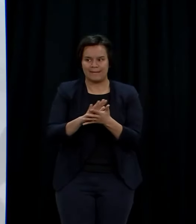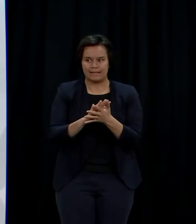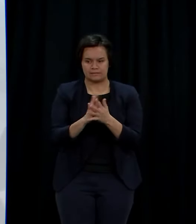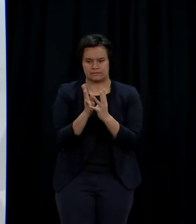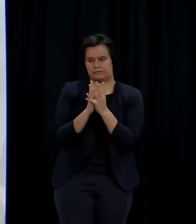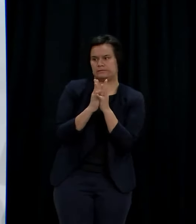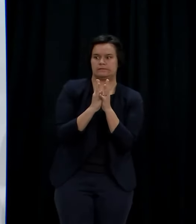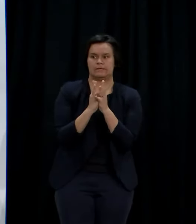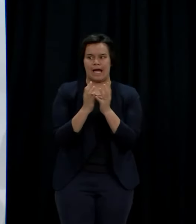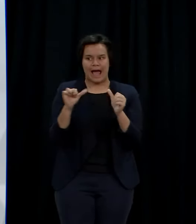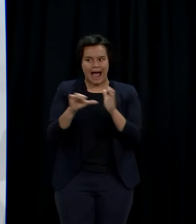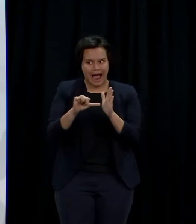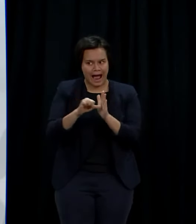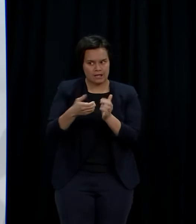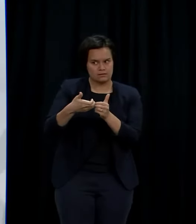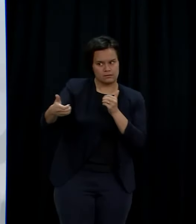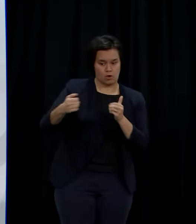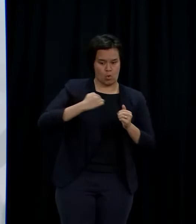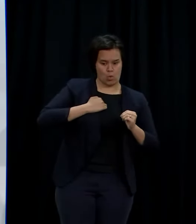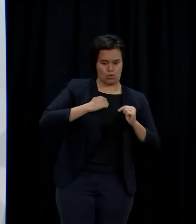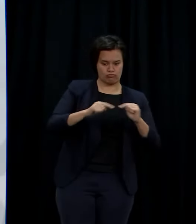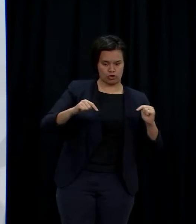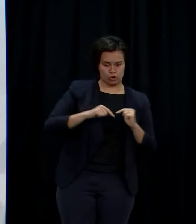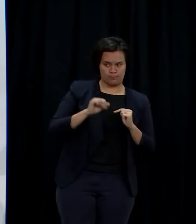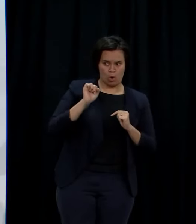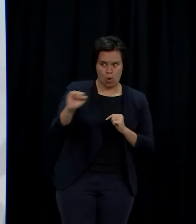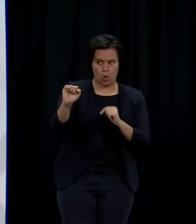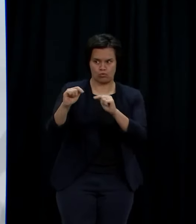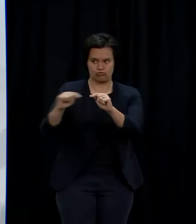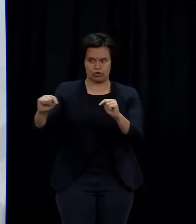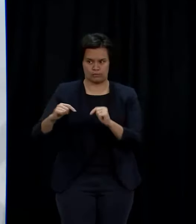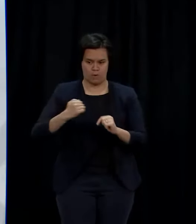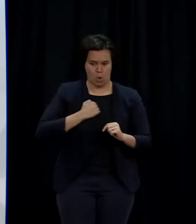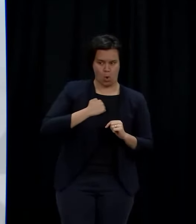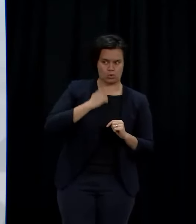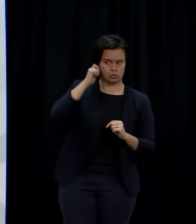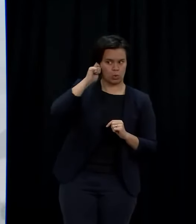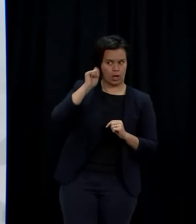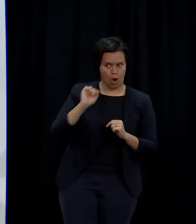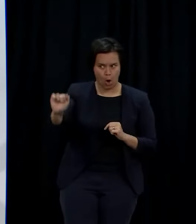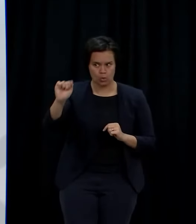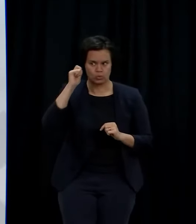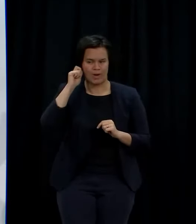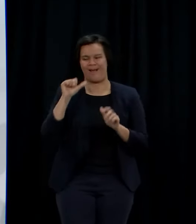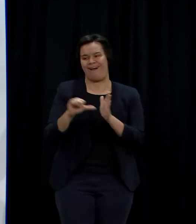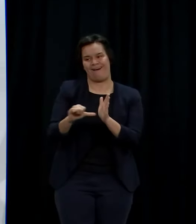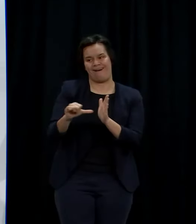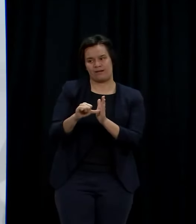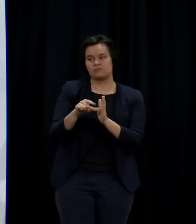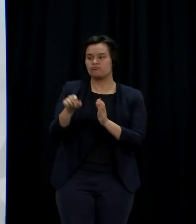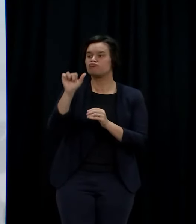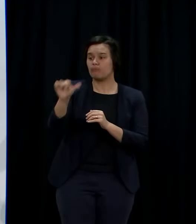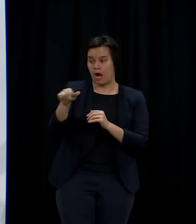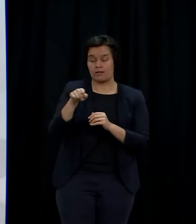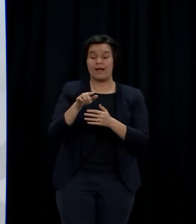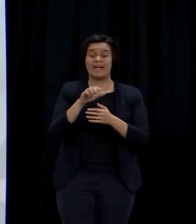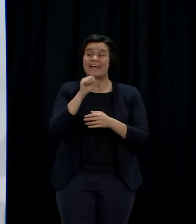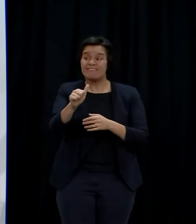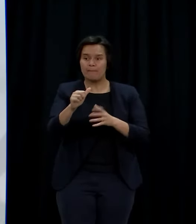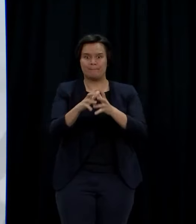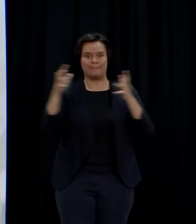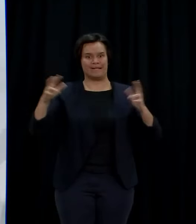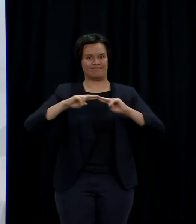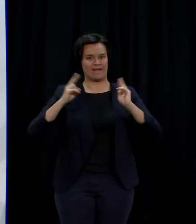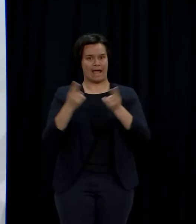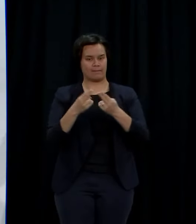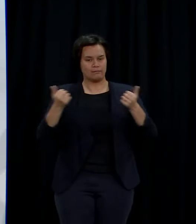moved. And also, very early on, the very first discussion is to make sure that any welfare or other needs that they may have are being met.